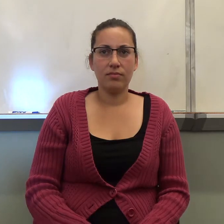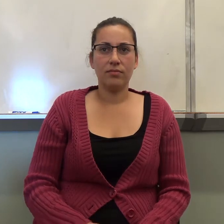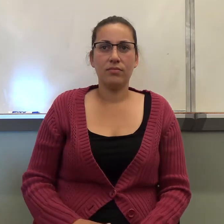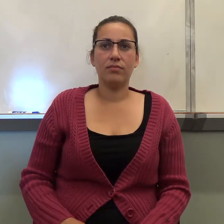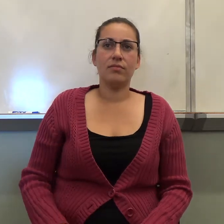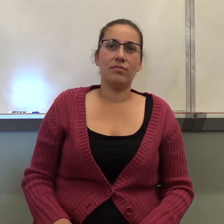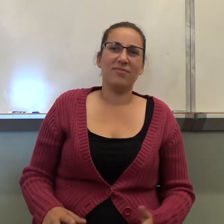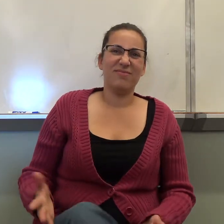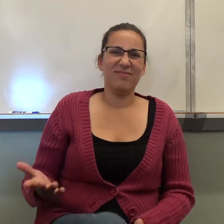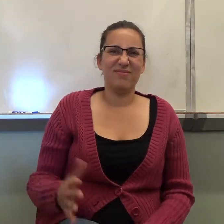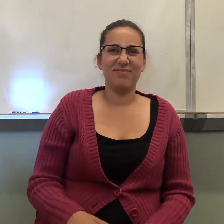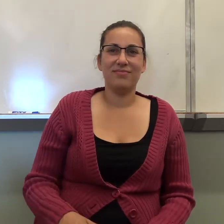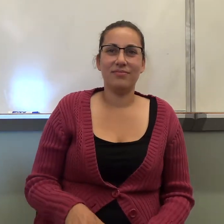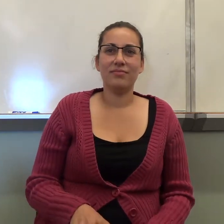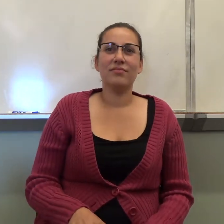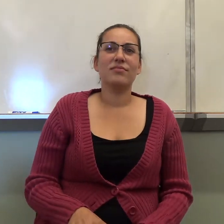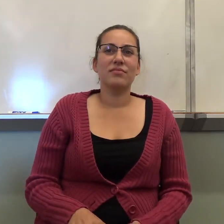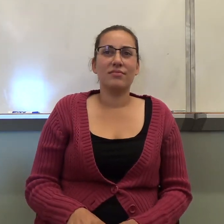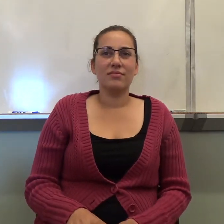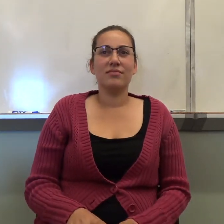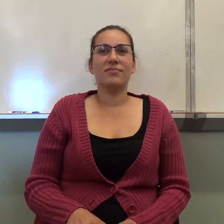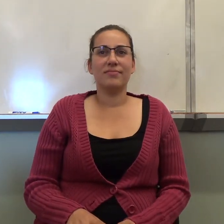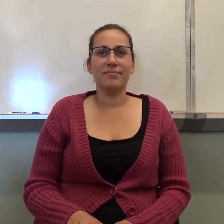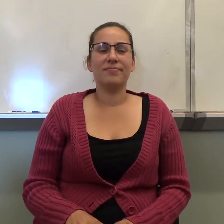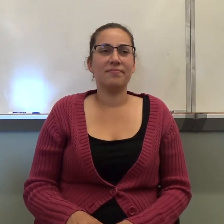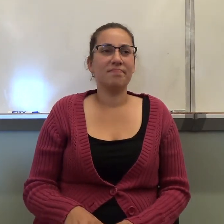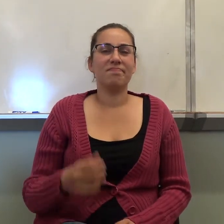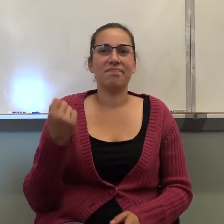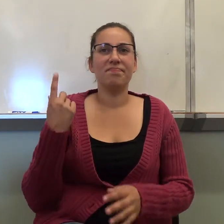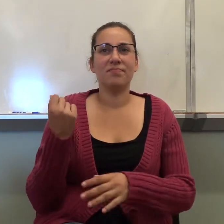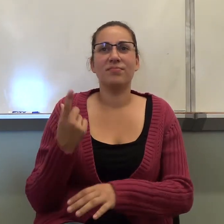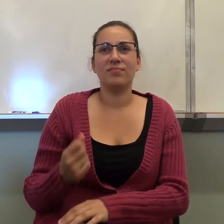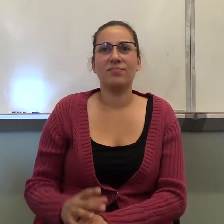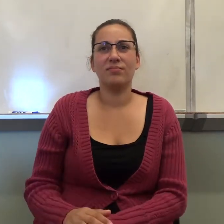1.4a minus 6b minus 2.1.